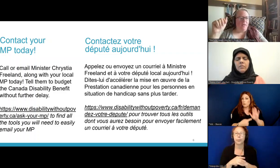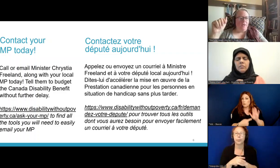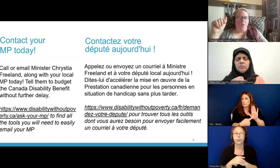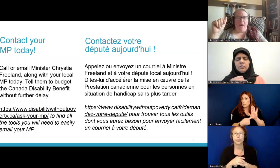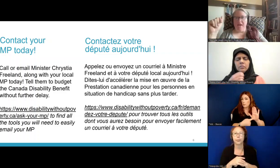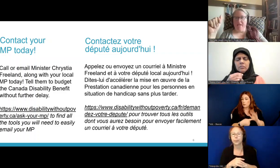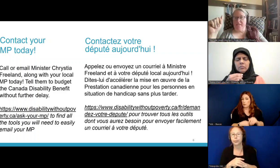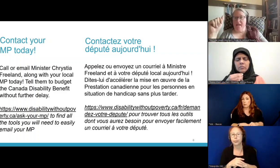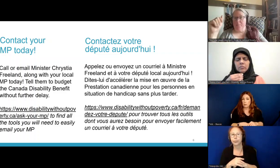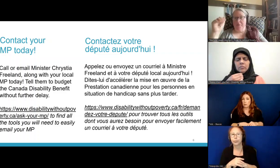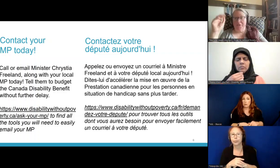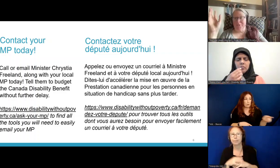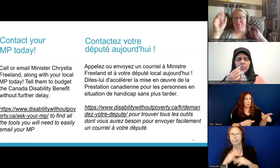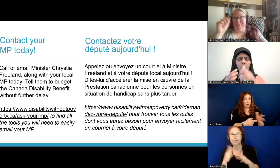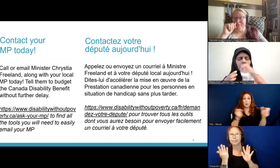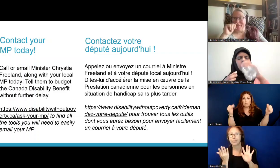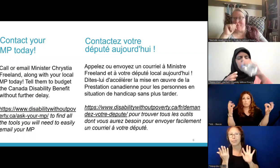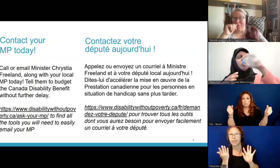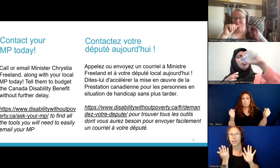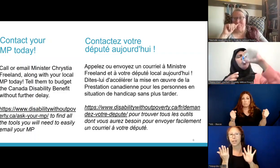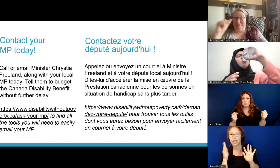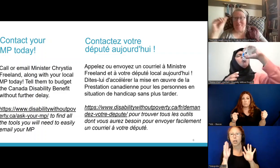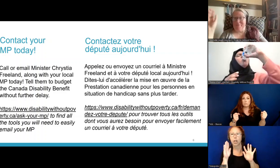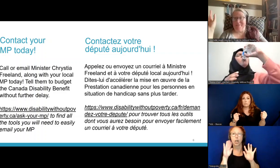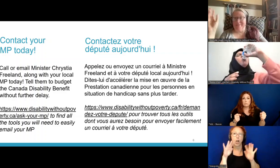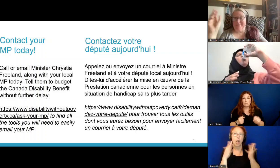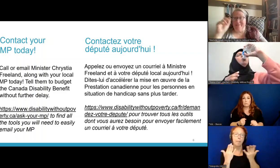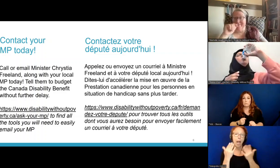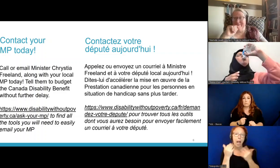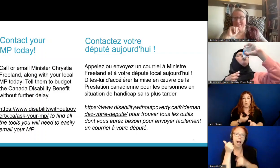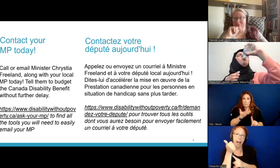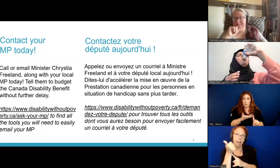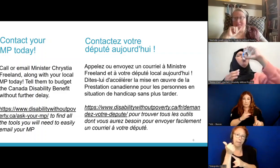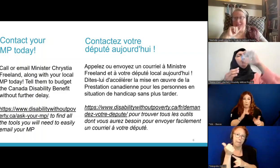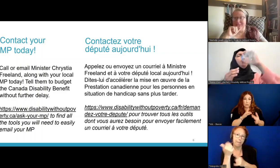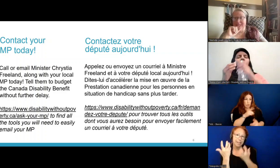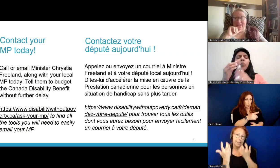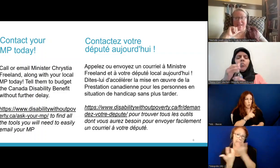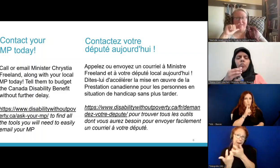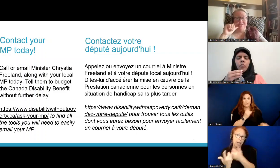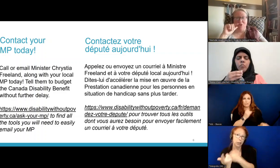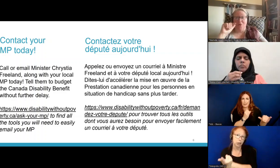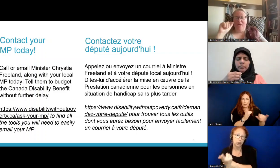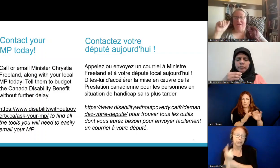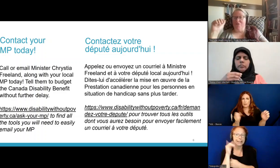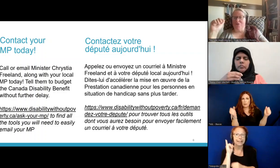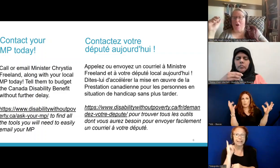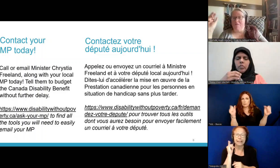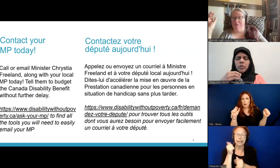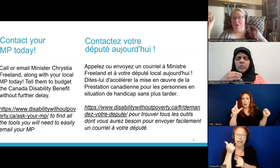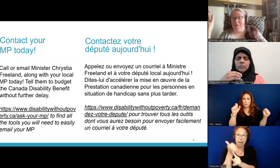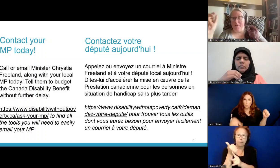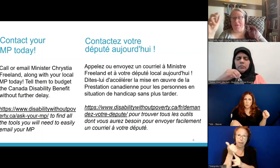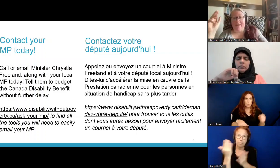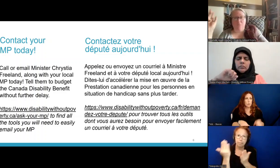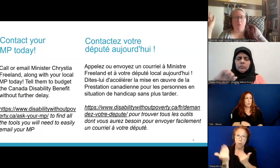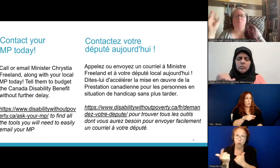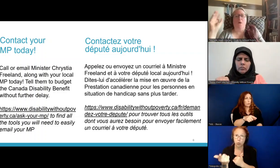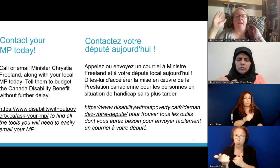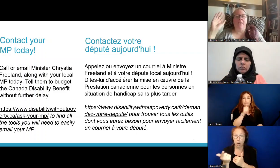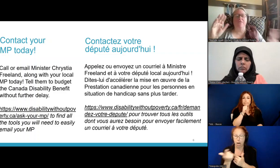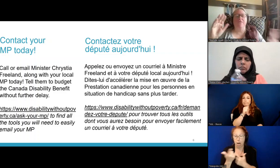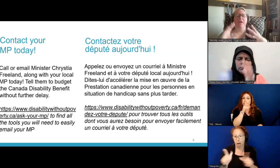requires, ASL, the person that reaches out to you will be somebody that uses ASL LSQ. If you're nonverbal,